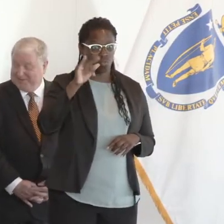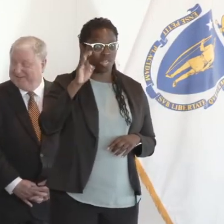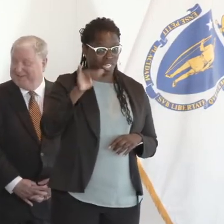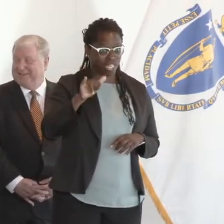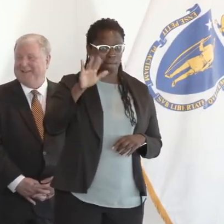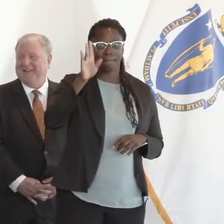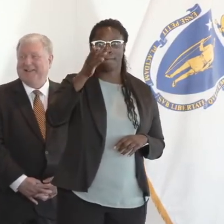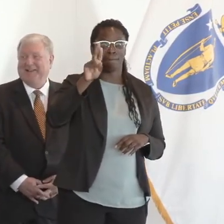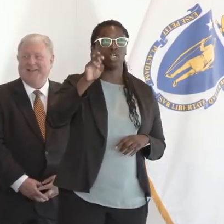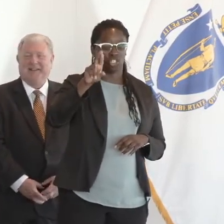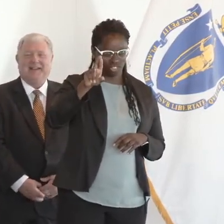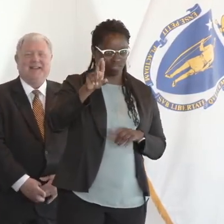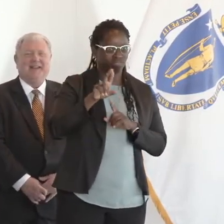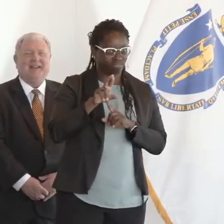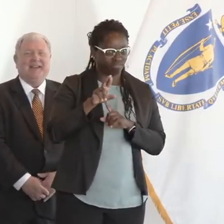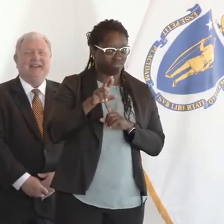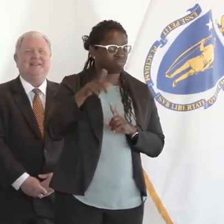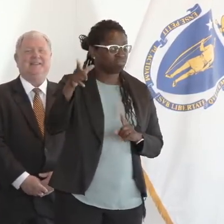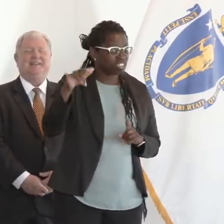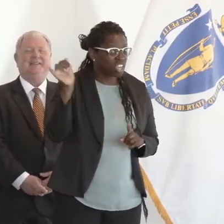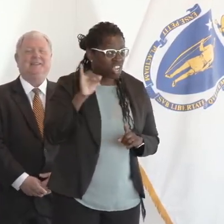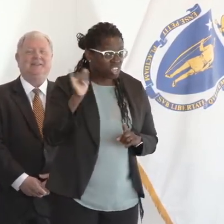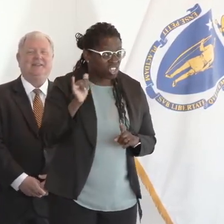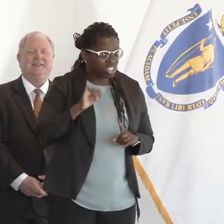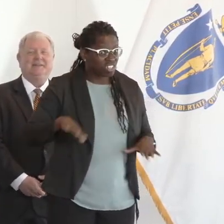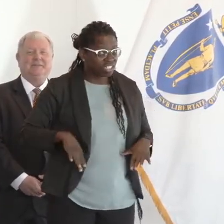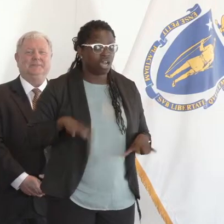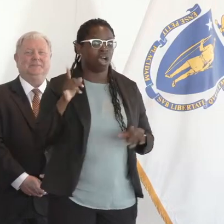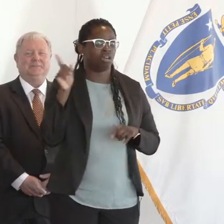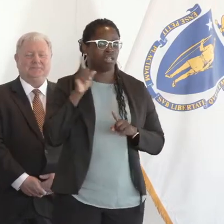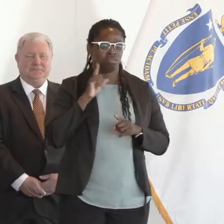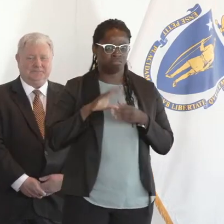I apologize for even mentioning that to you last time.